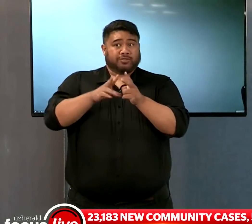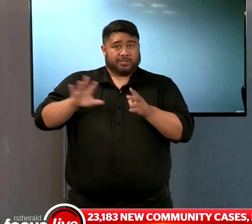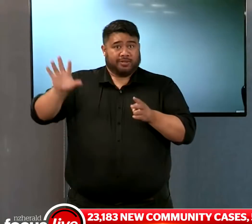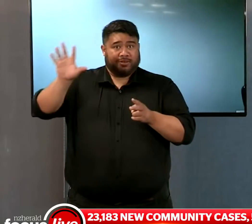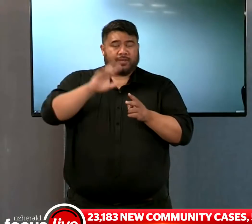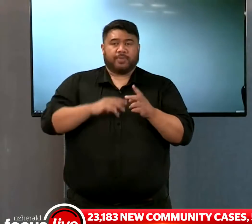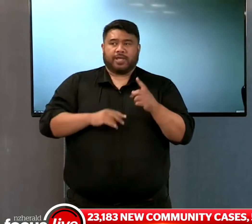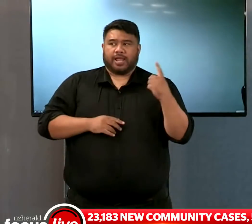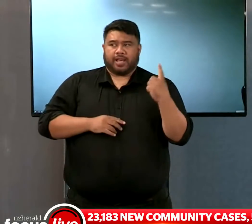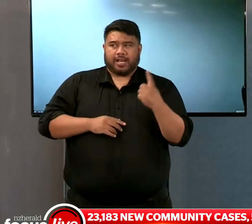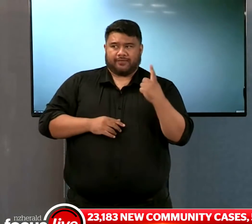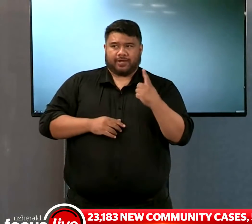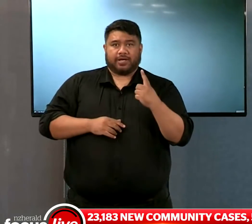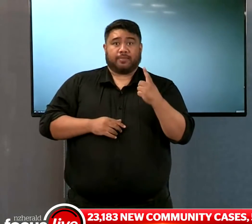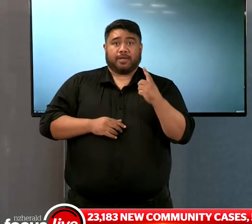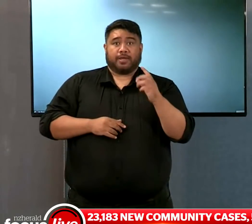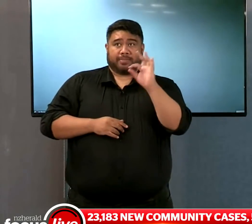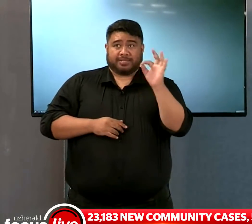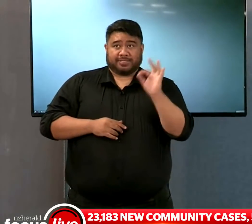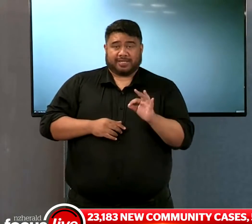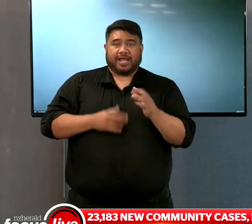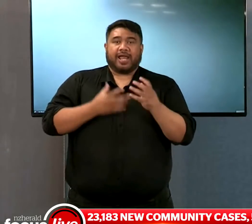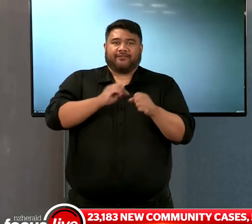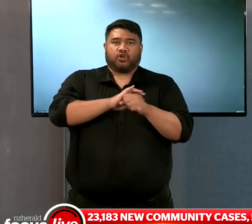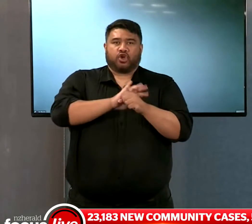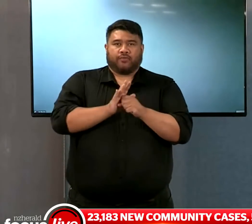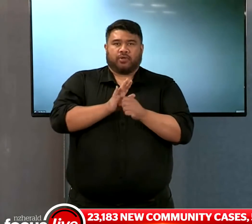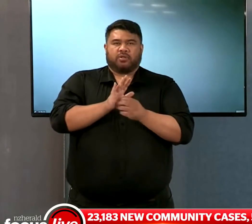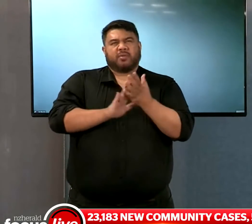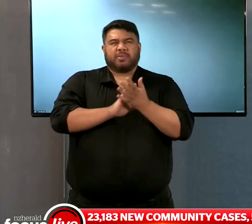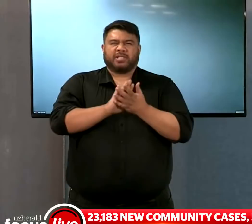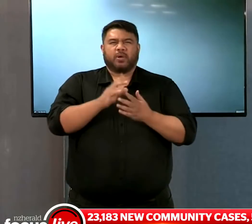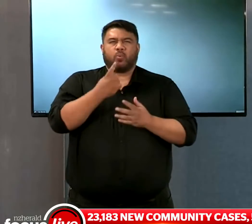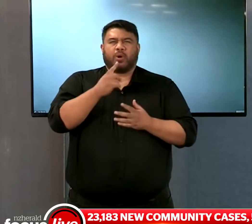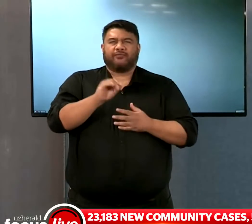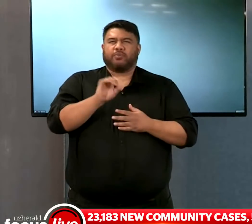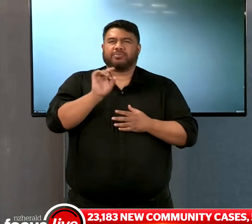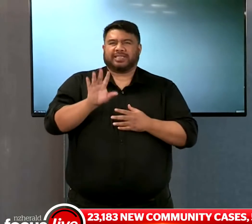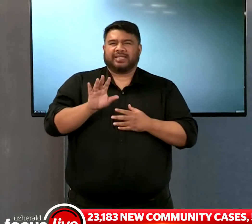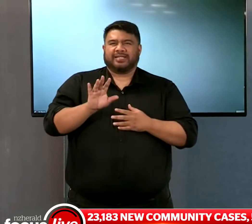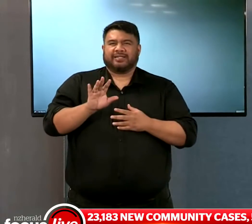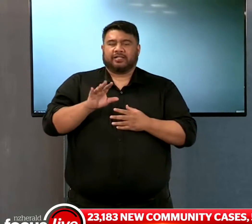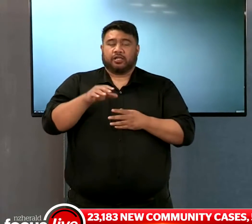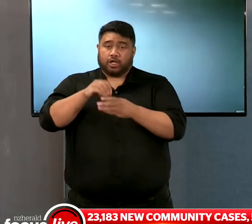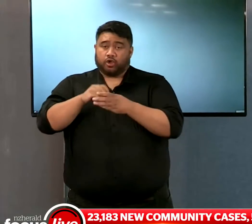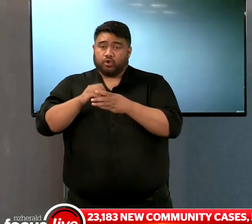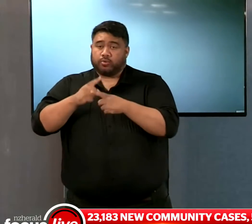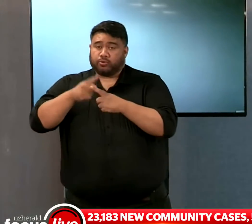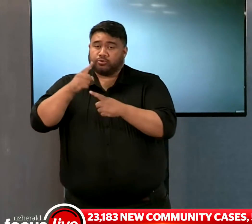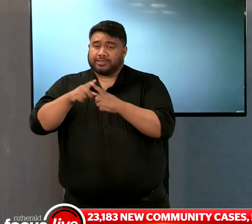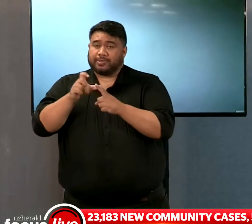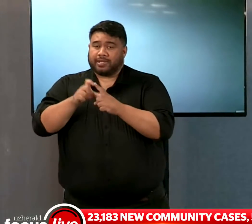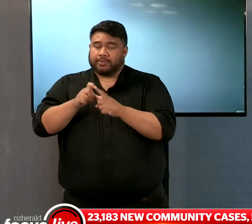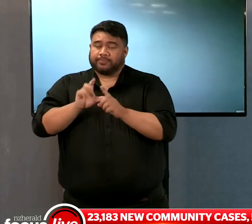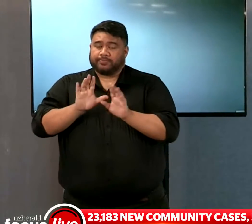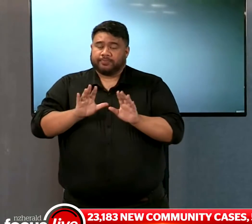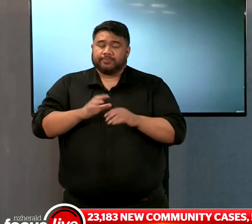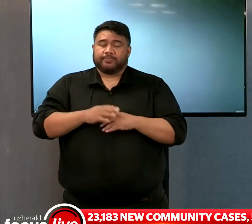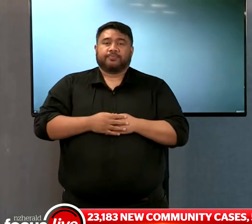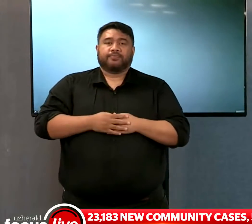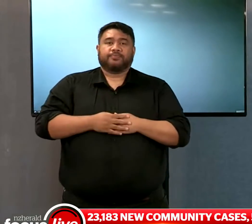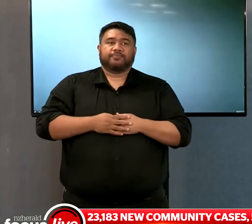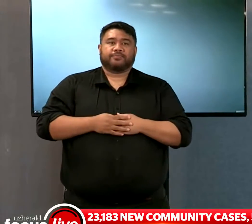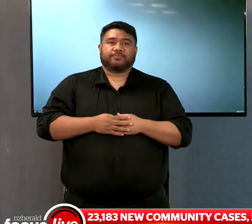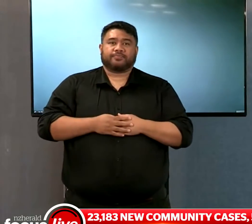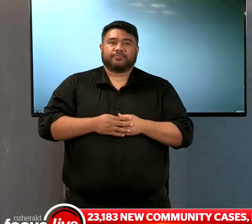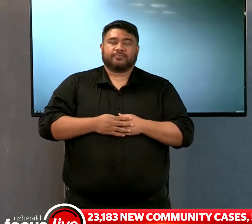COVID. So about 1 in 10 people in hospital, and that includes those who are in the emergency departments. Now, as